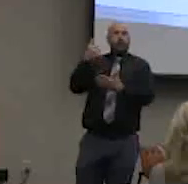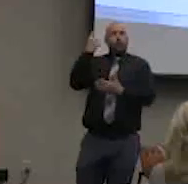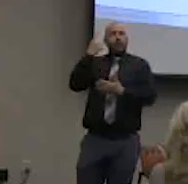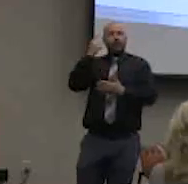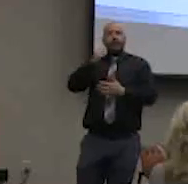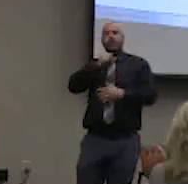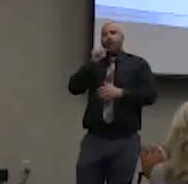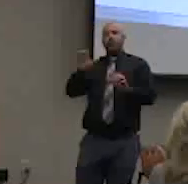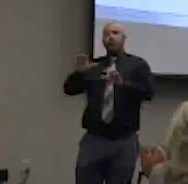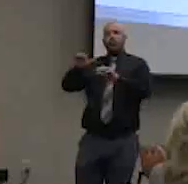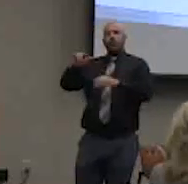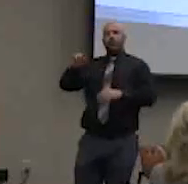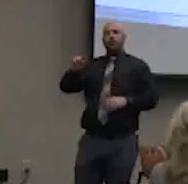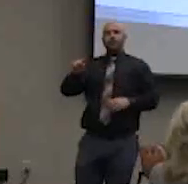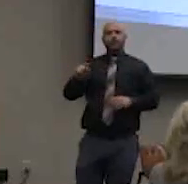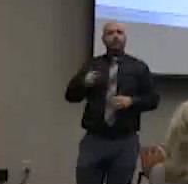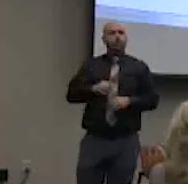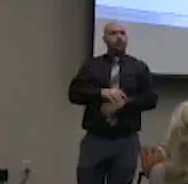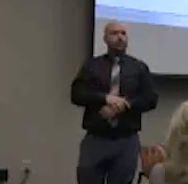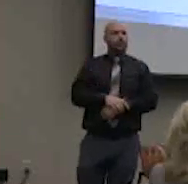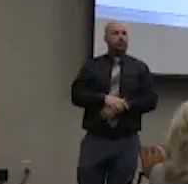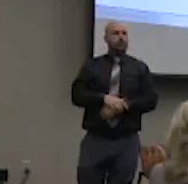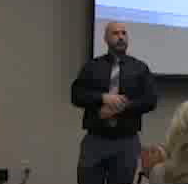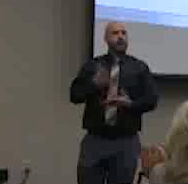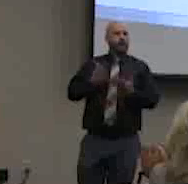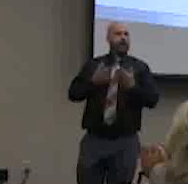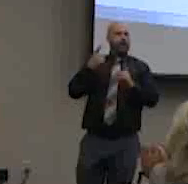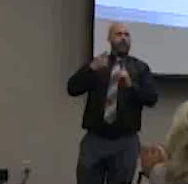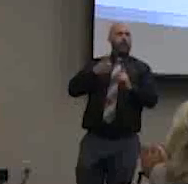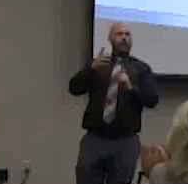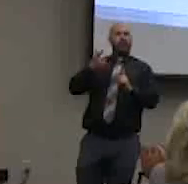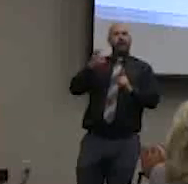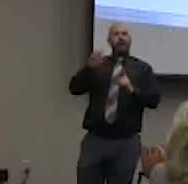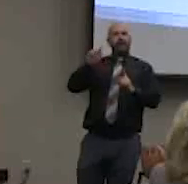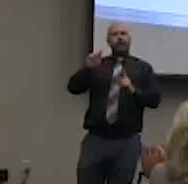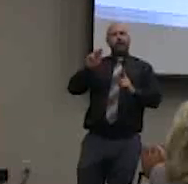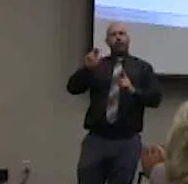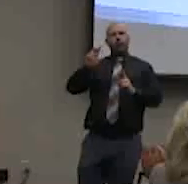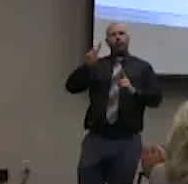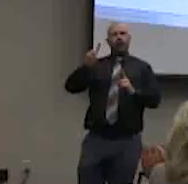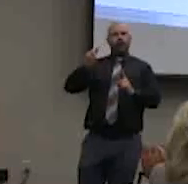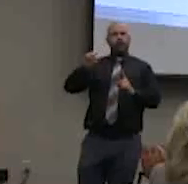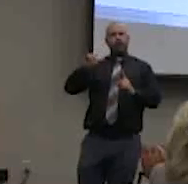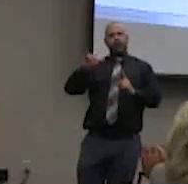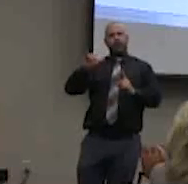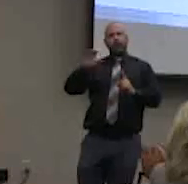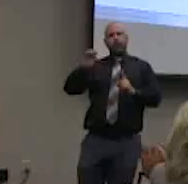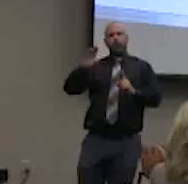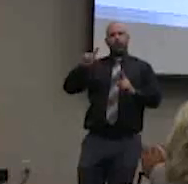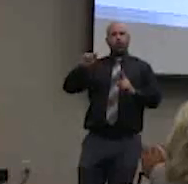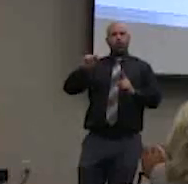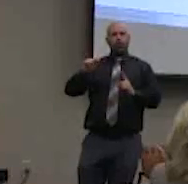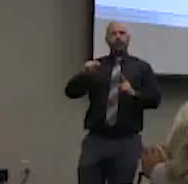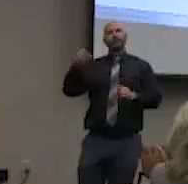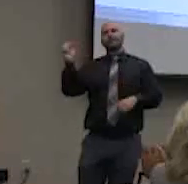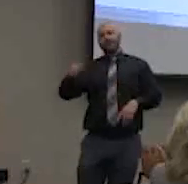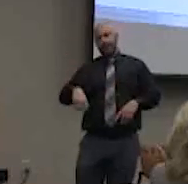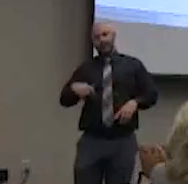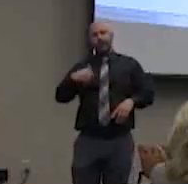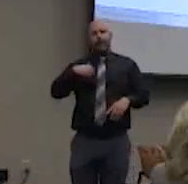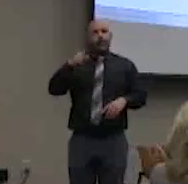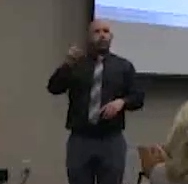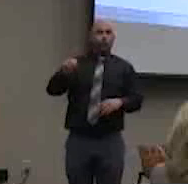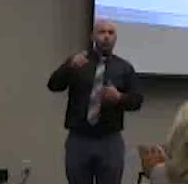probably the point to get ready for. Yeah, and I do think this is a long-term question. I do need to learn more. We need to see it further in,